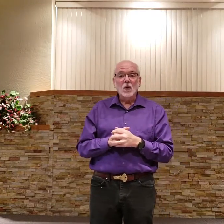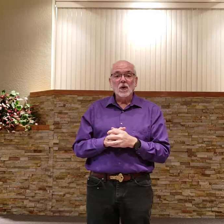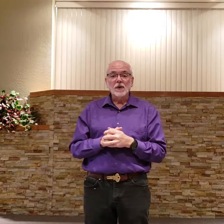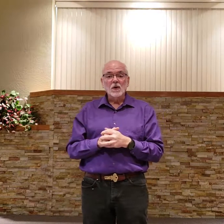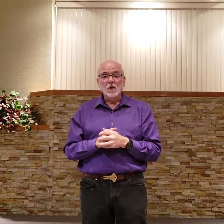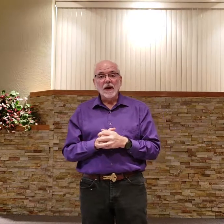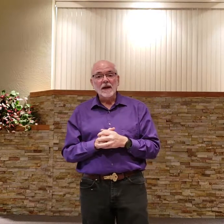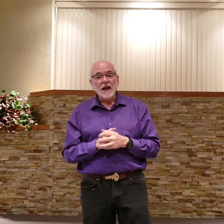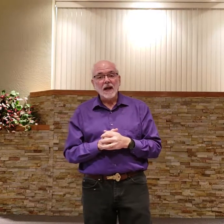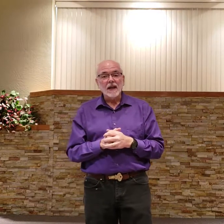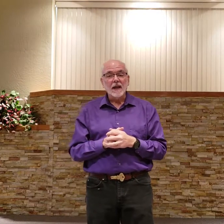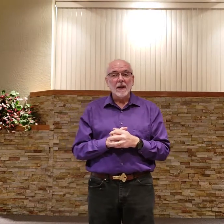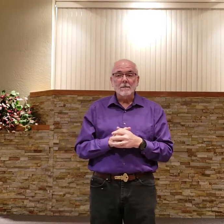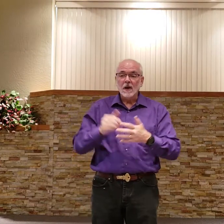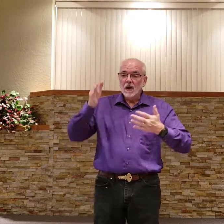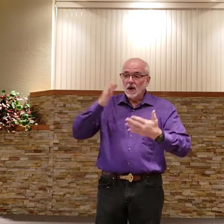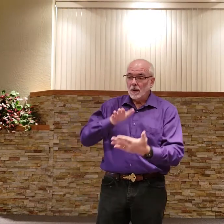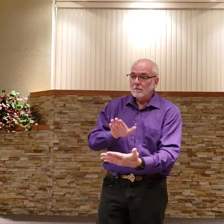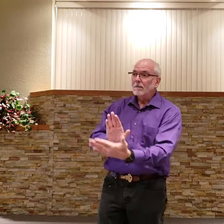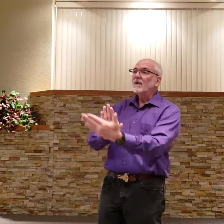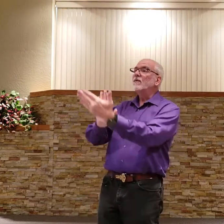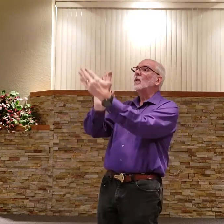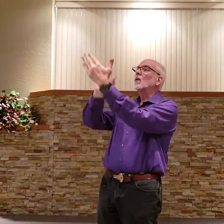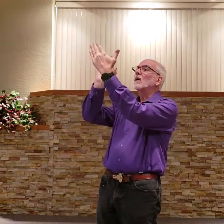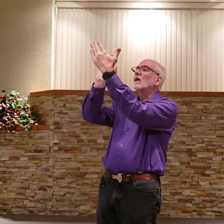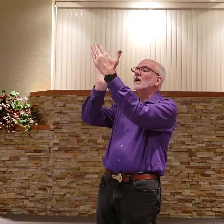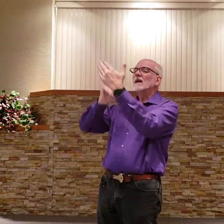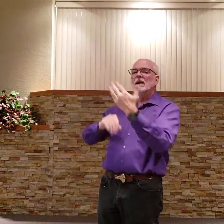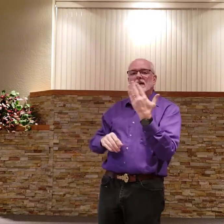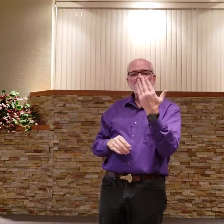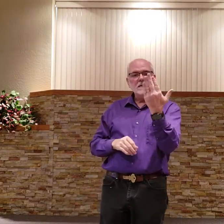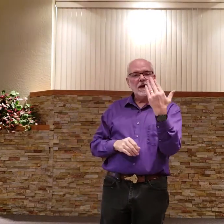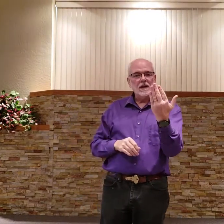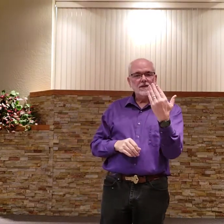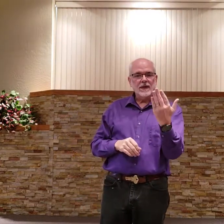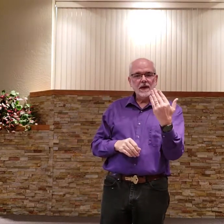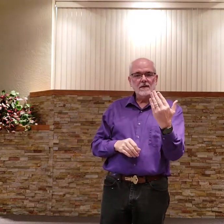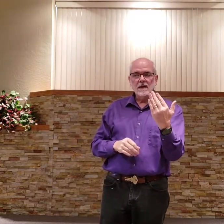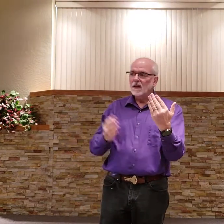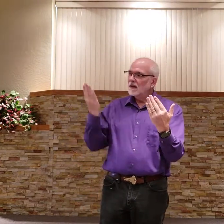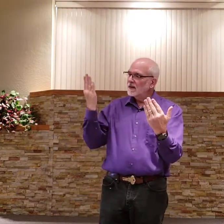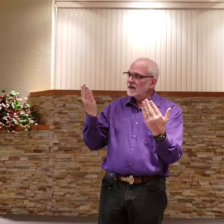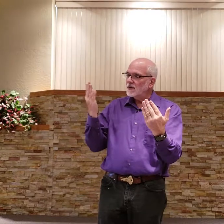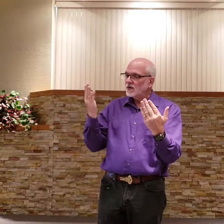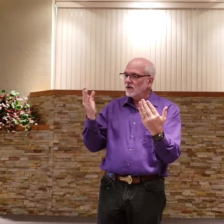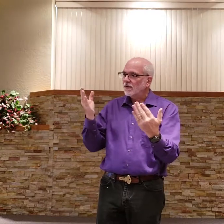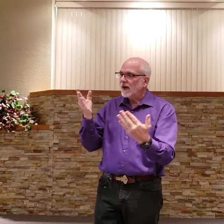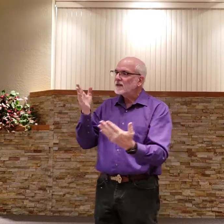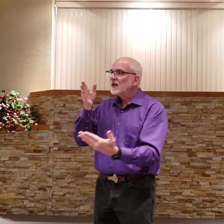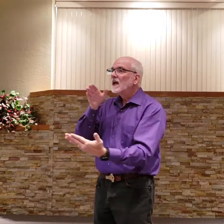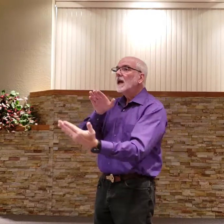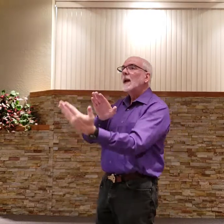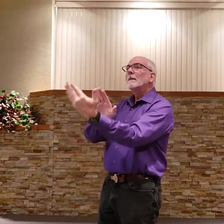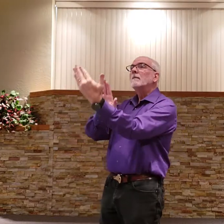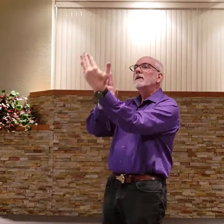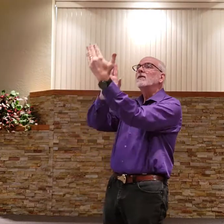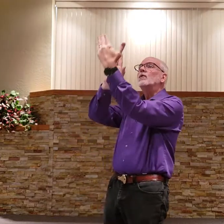Before the great I am. Before. This is God's face. This is your face.